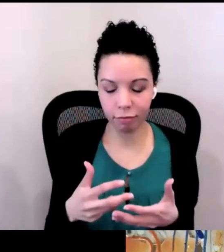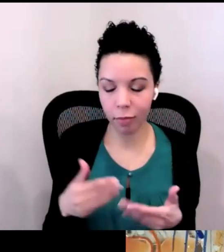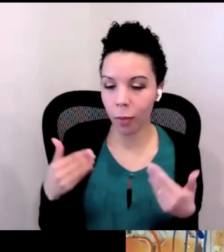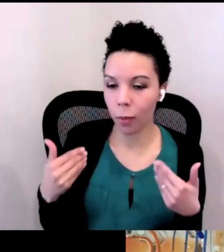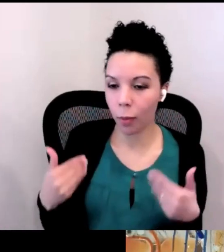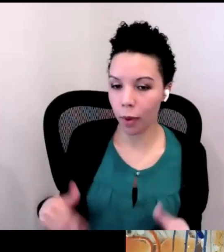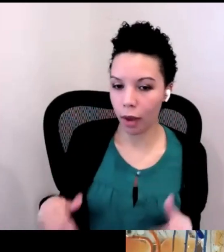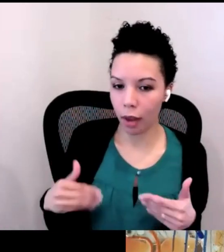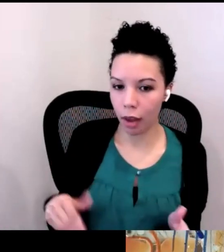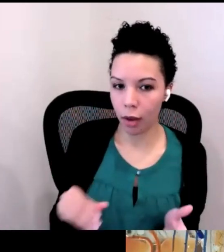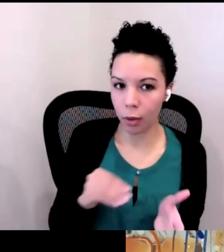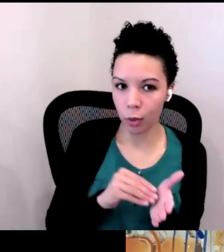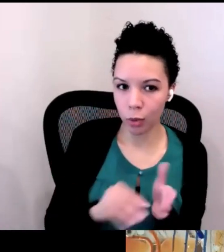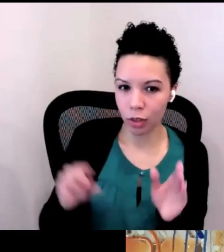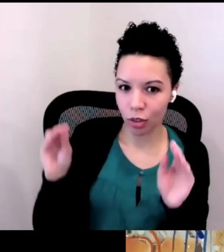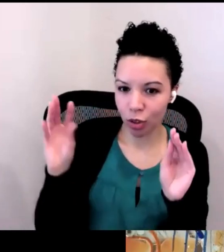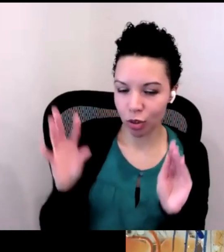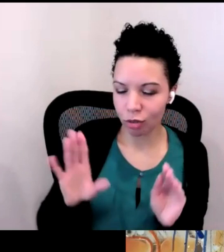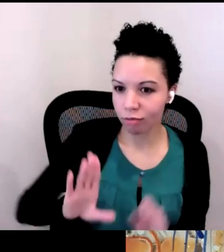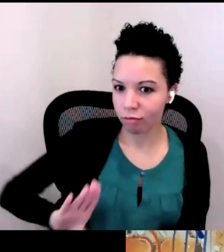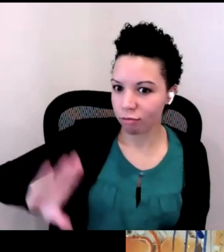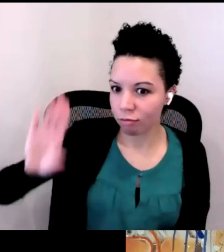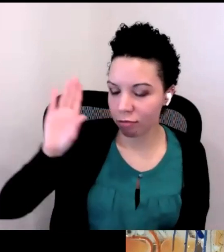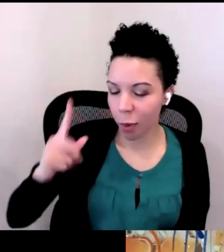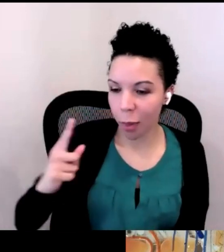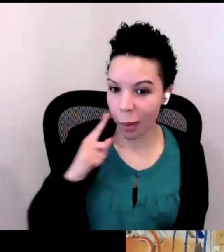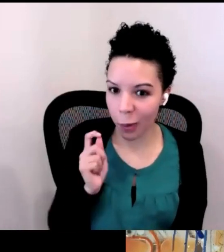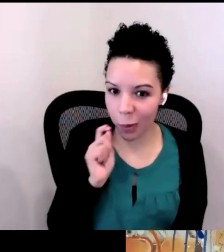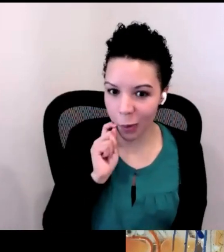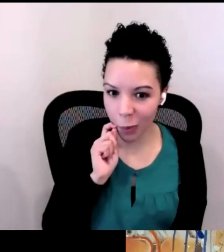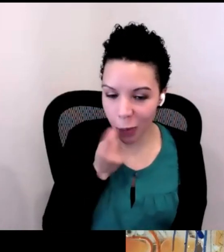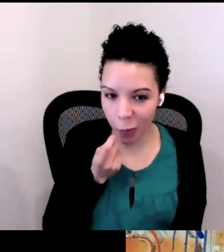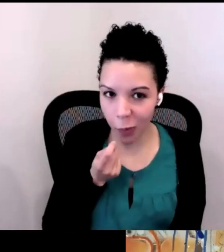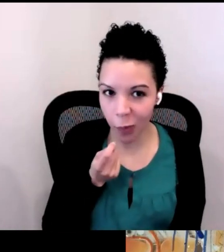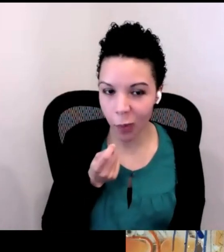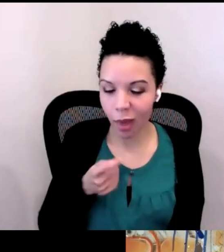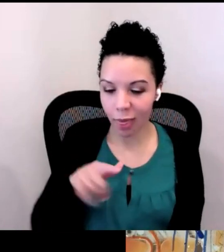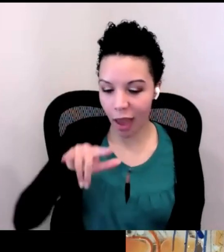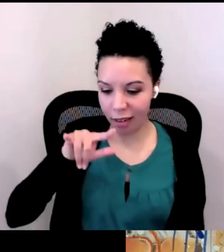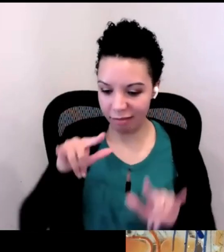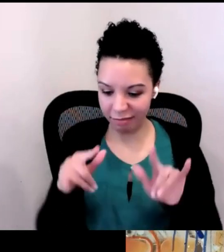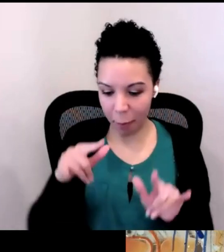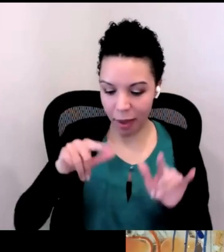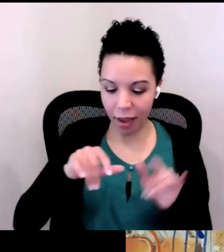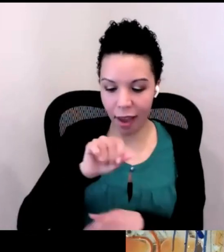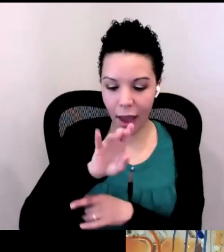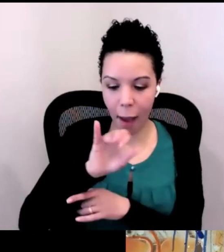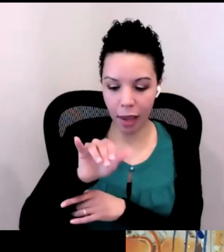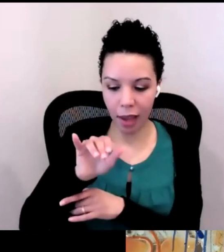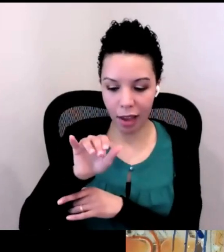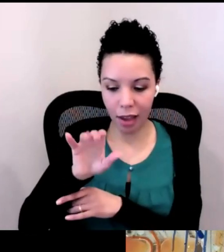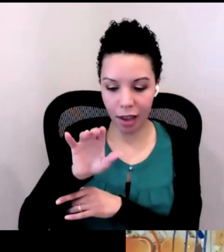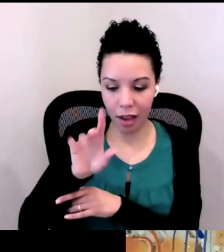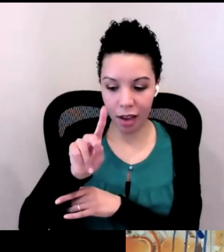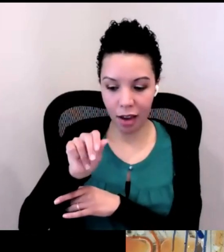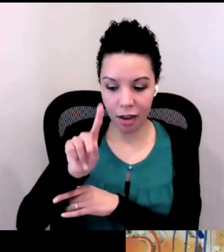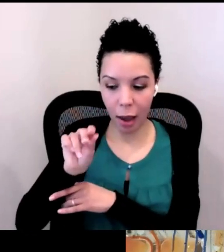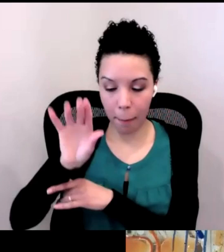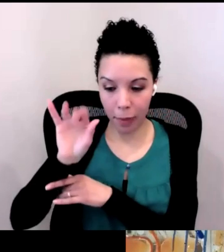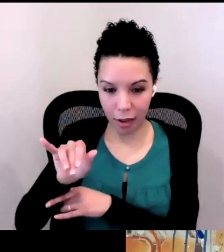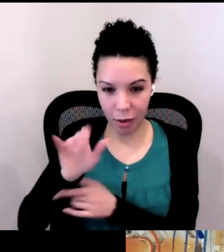show of hands. How many people think that's pretty cool that she delivered Abby Cadabby to It the was Jim incredible. Henson